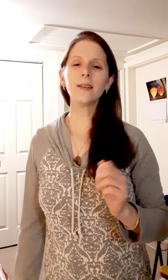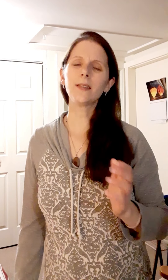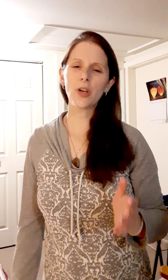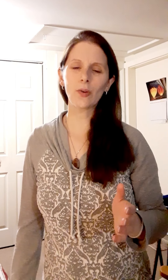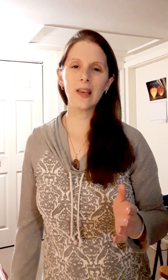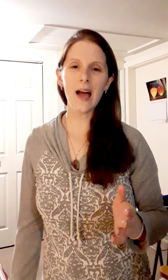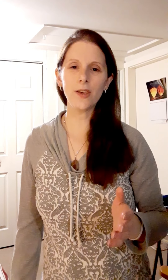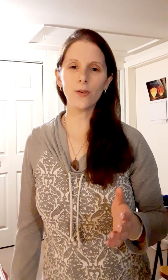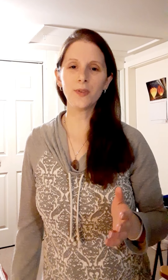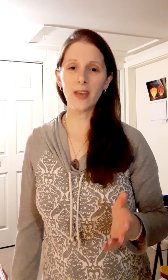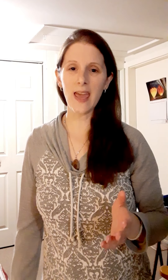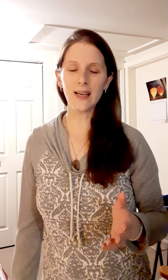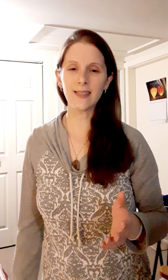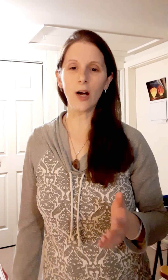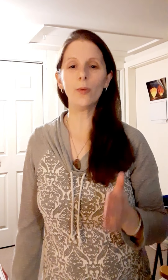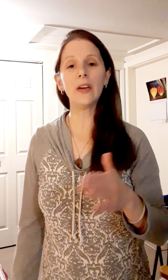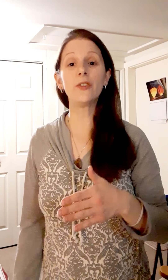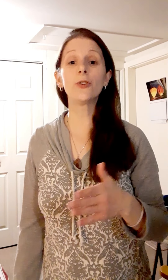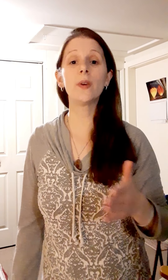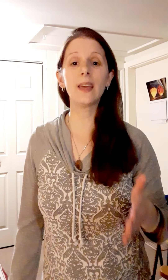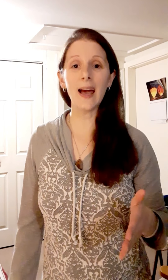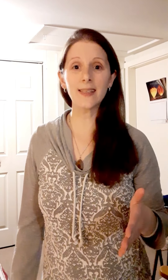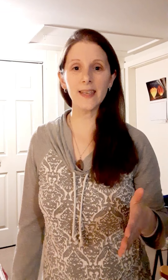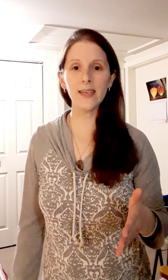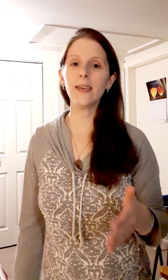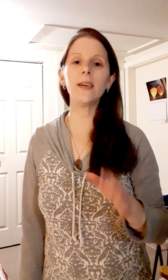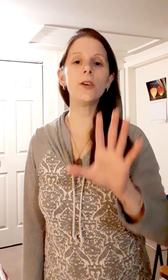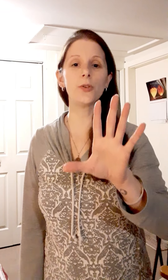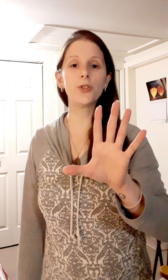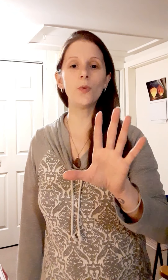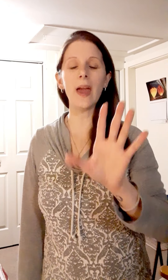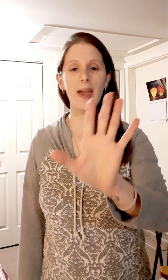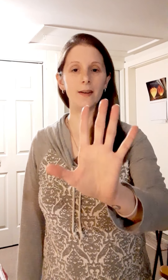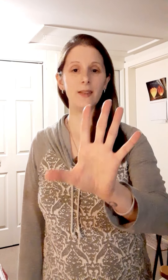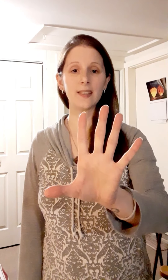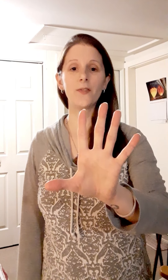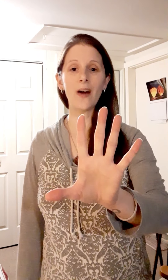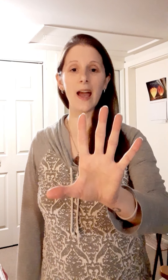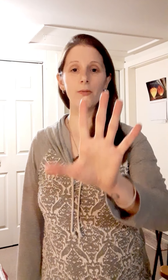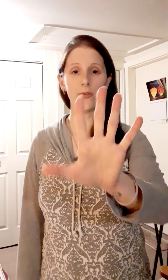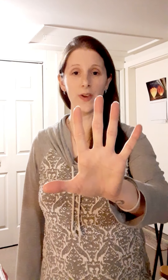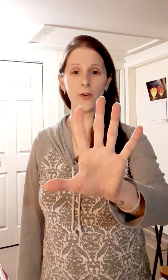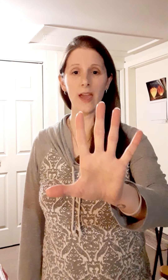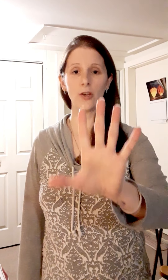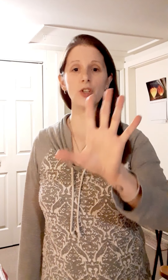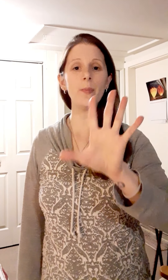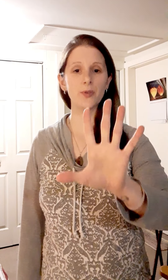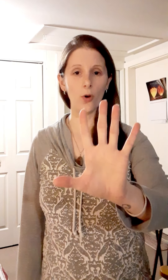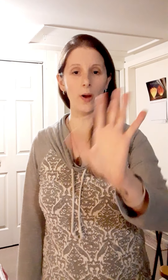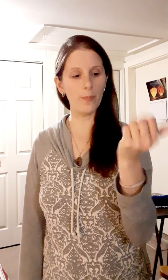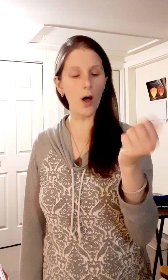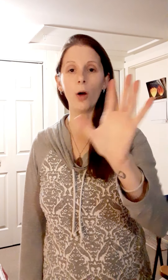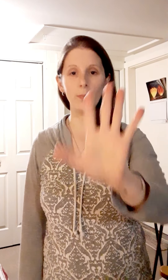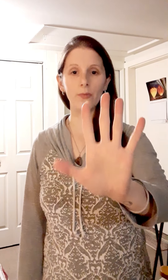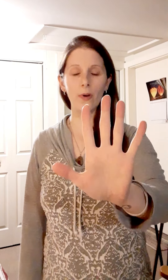is generally not used in ASL. If you're doing S.E.E, you could do "and." That's a 5-finger hand shape. So palm